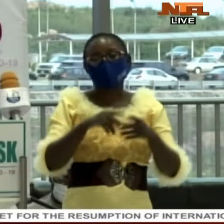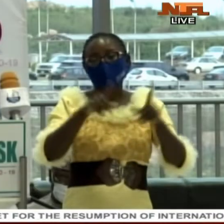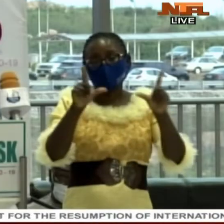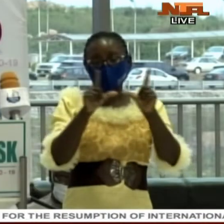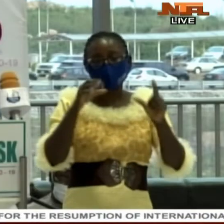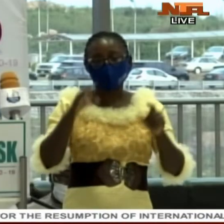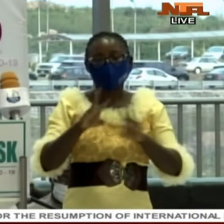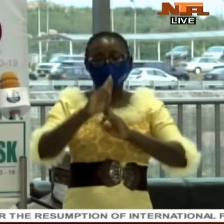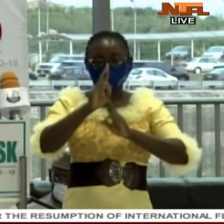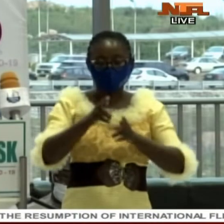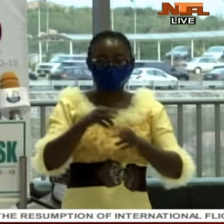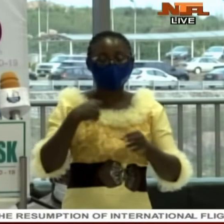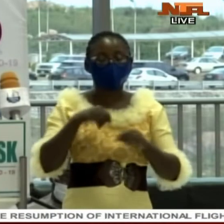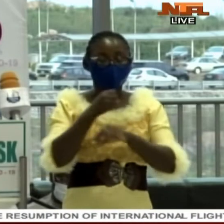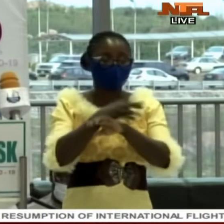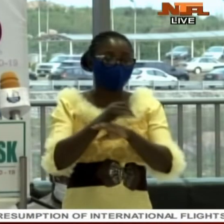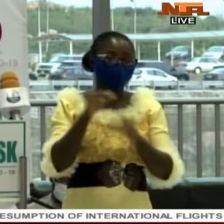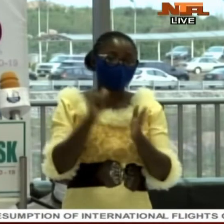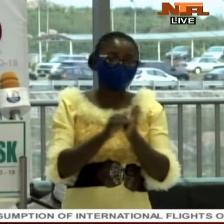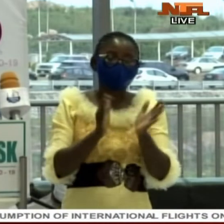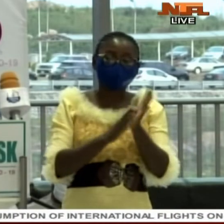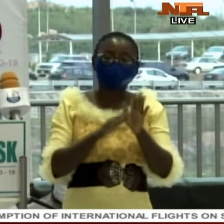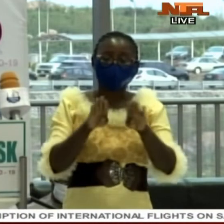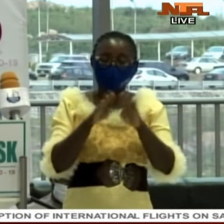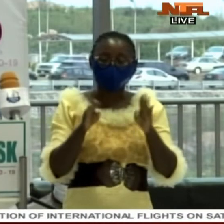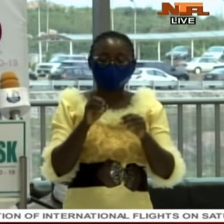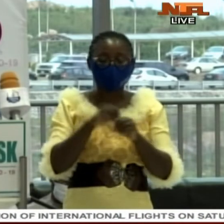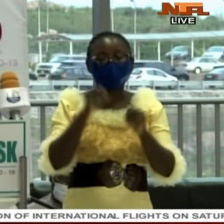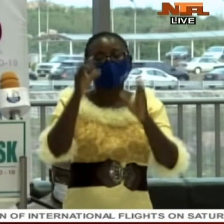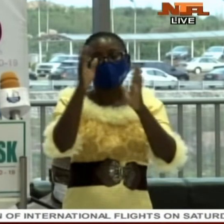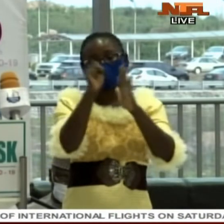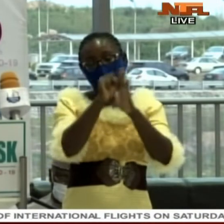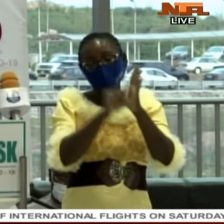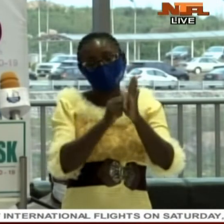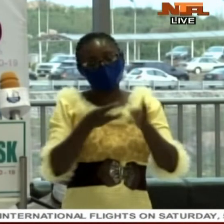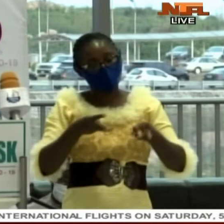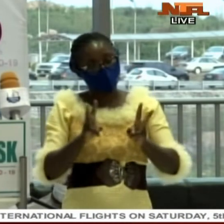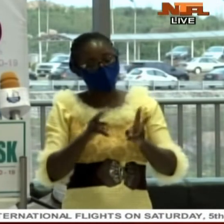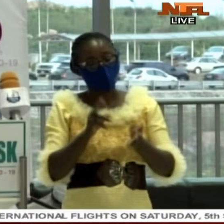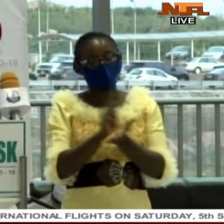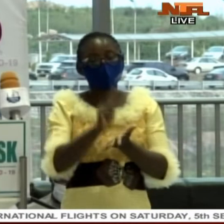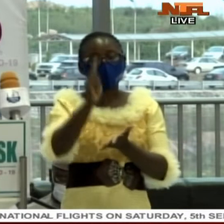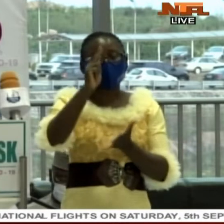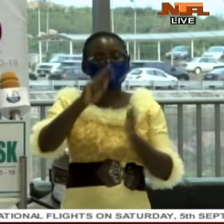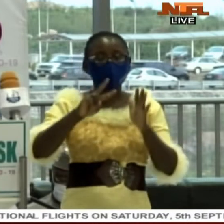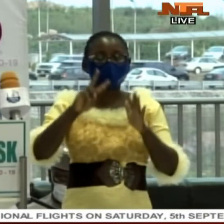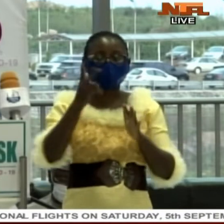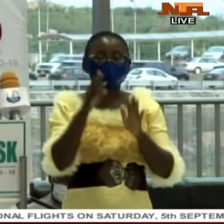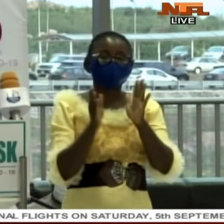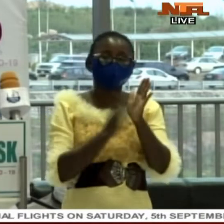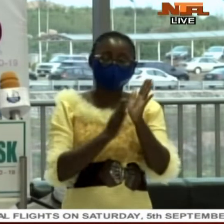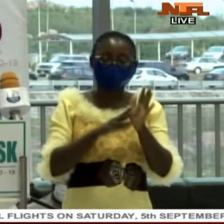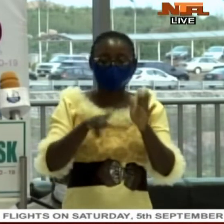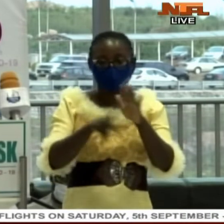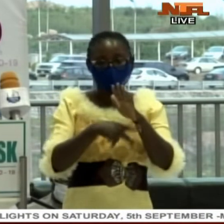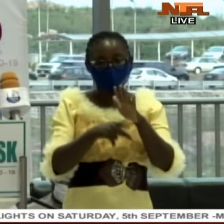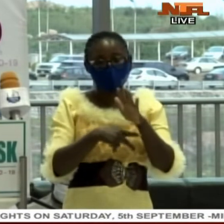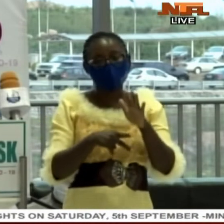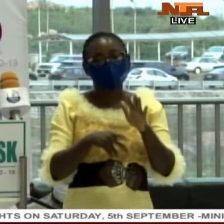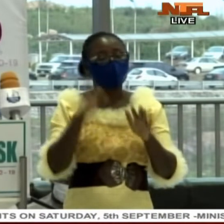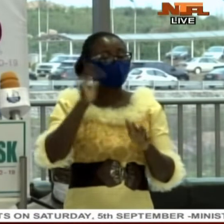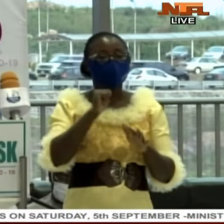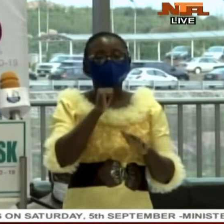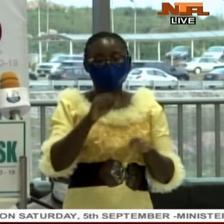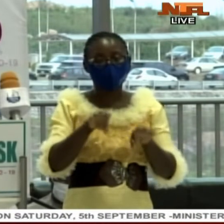advising that schools open in a staged manner. So universities, secondary schools, primary schools, rather than opening all